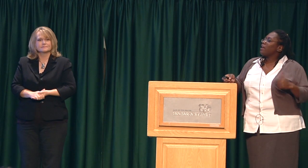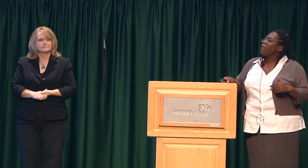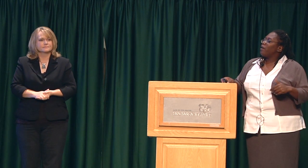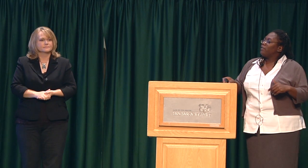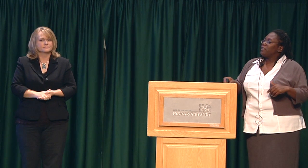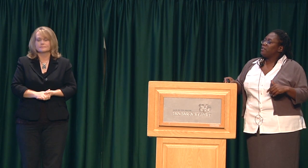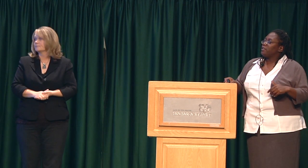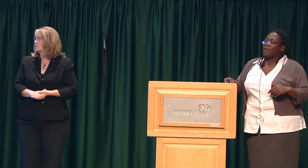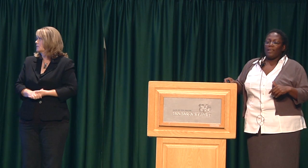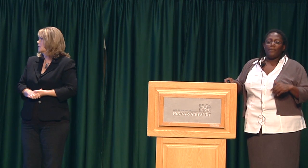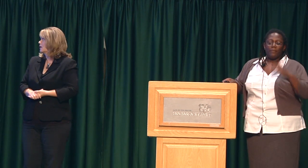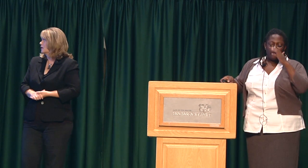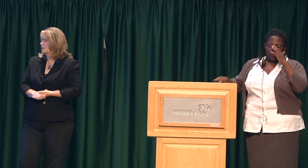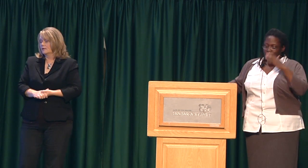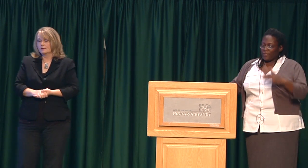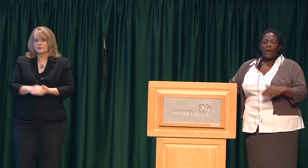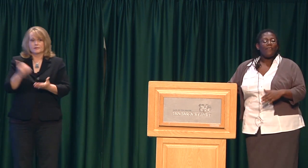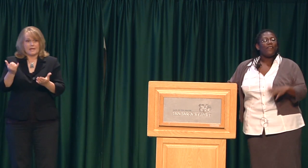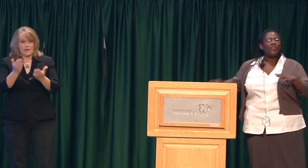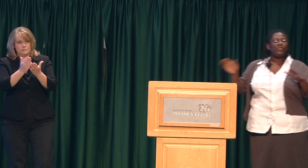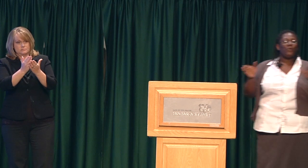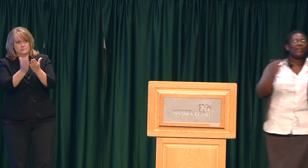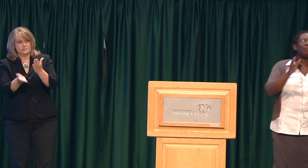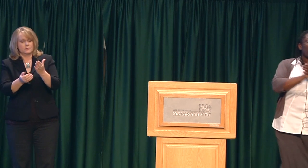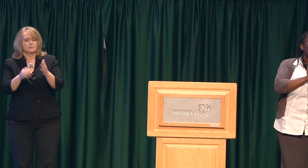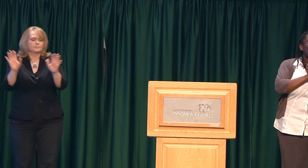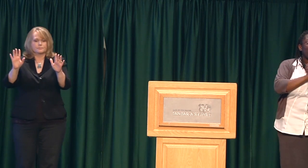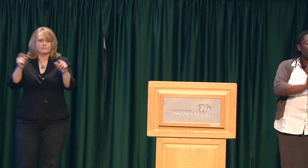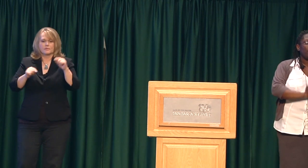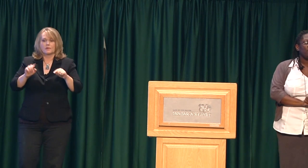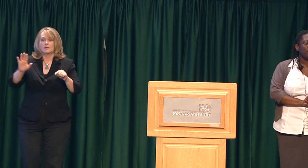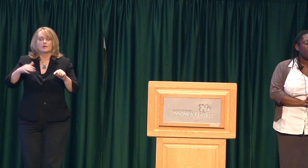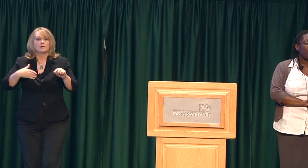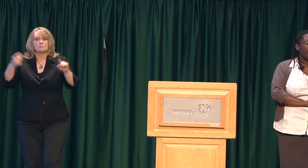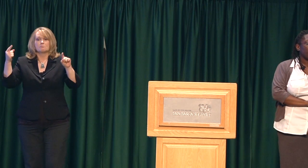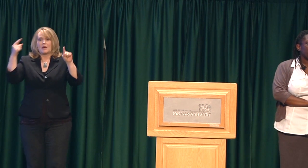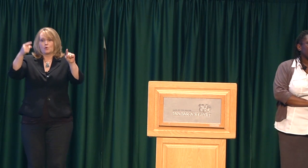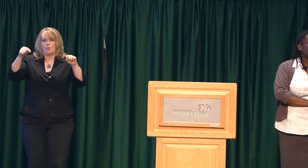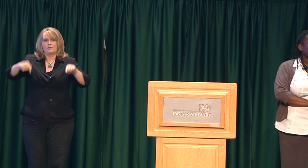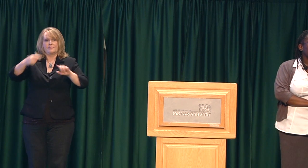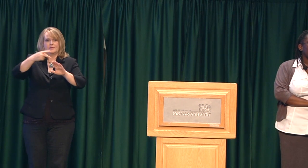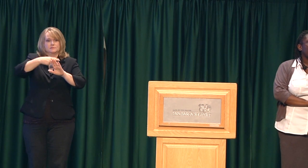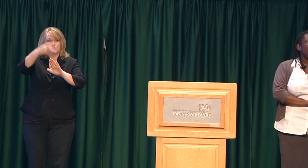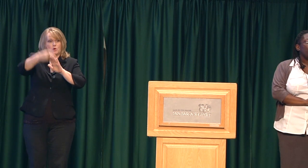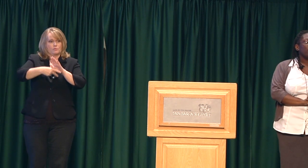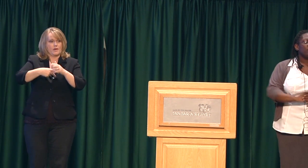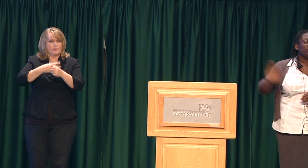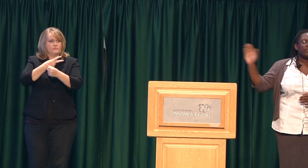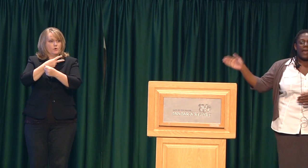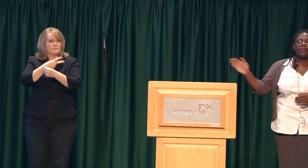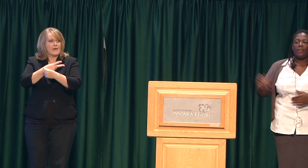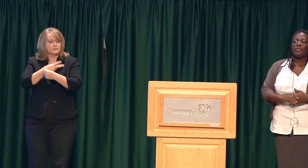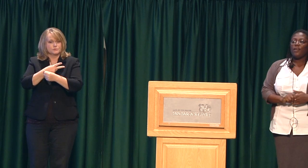So the second part of this study, so after I finished, what I did, my goal when I went into this program, this master's program, was